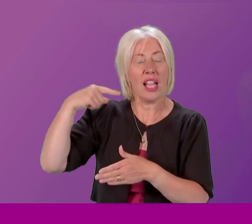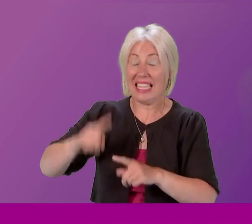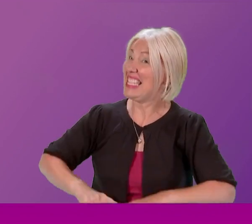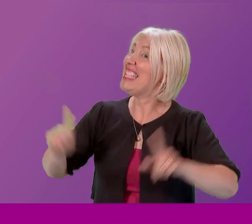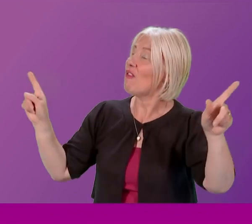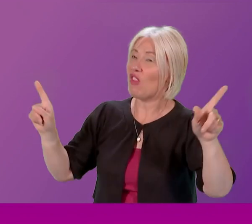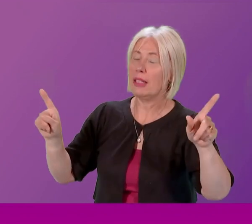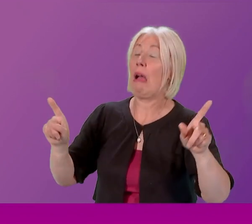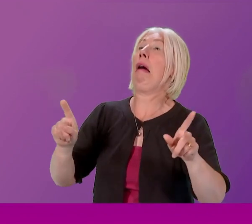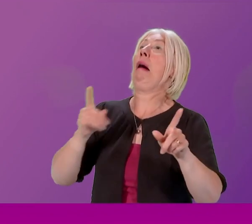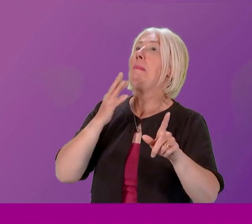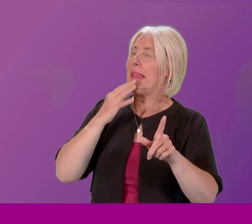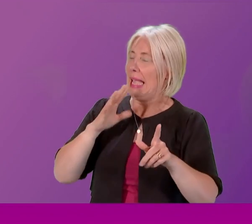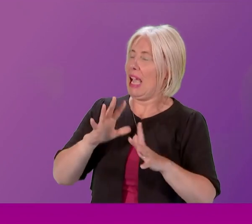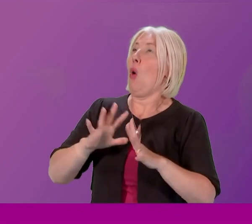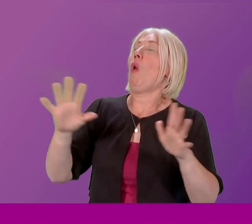You live and learn. But